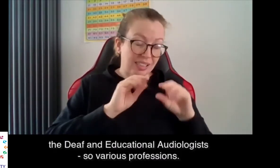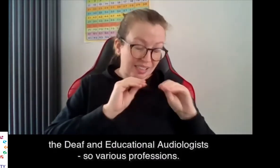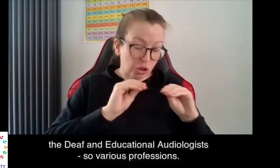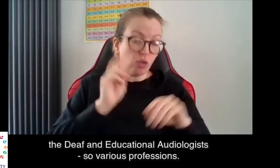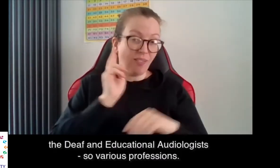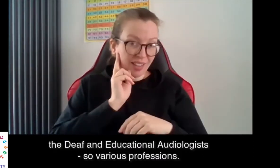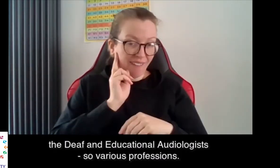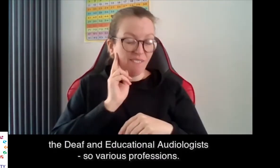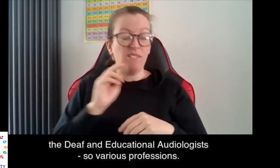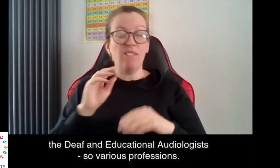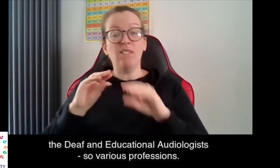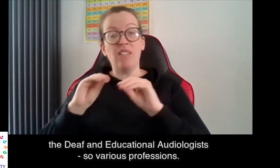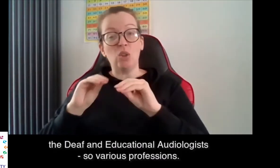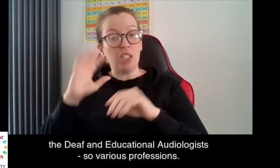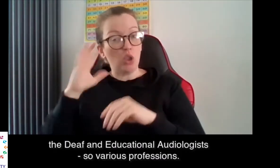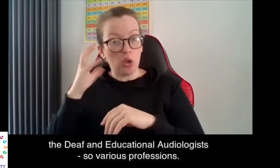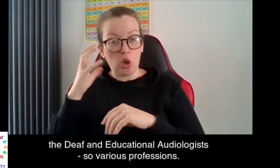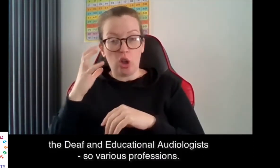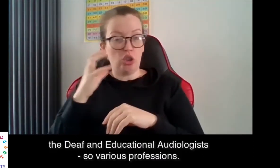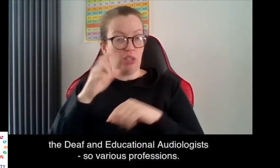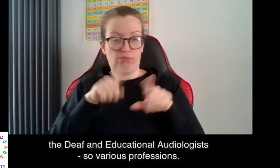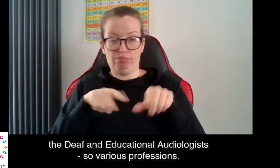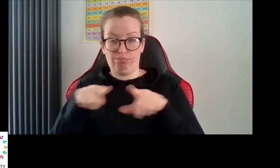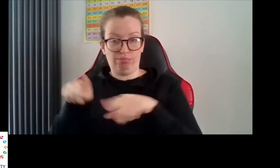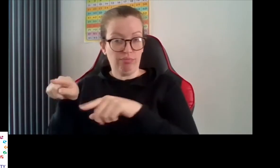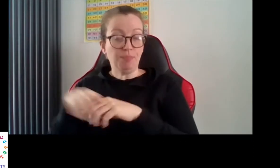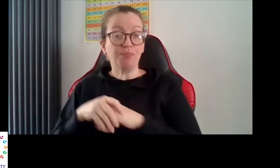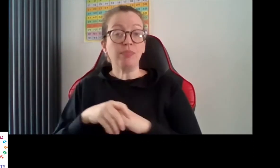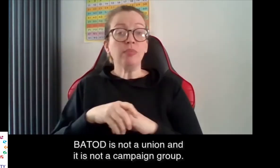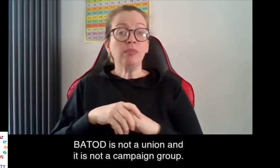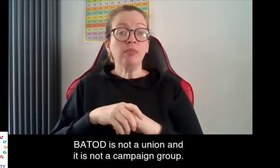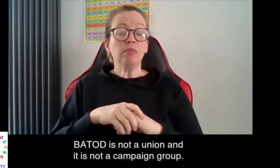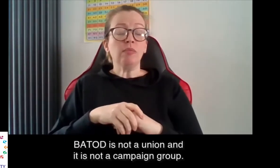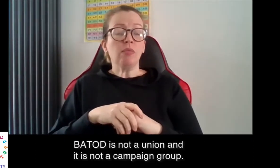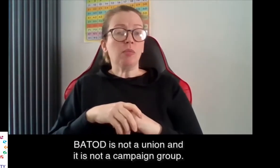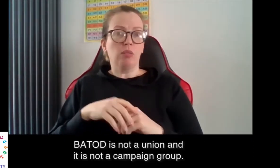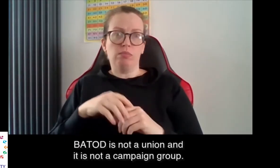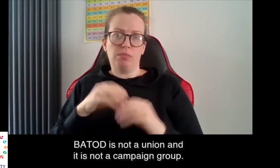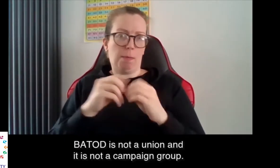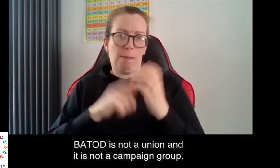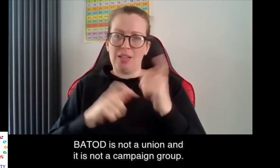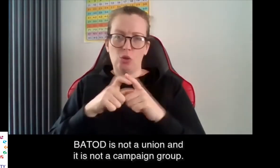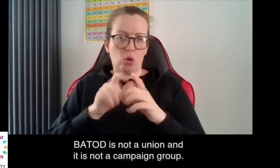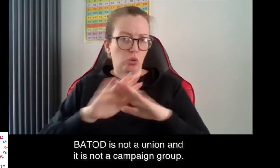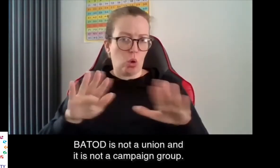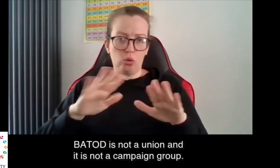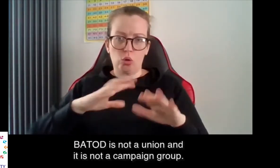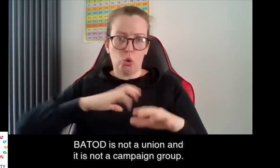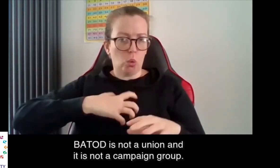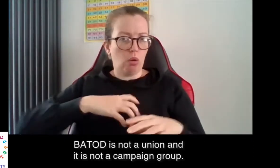educational audiologists, so various professions. BATOD is also not a union, and it is not a campaign